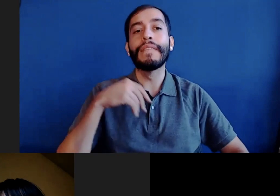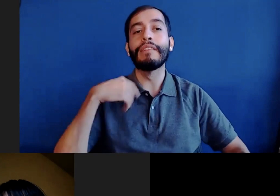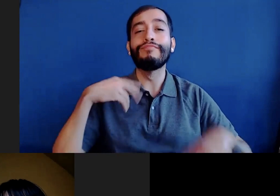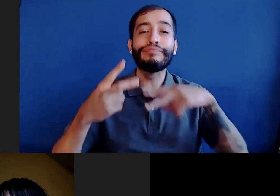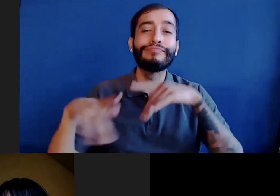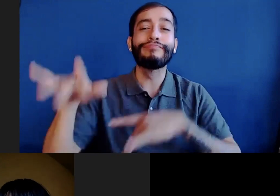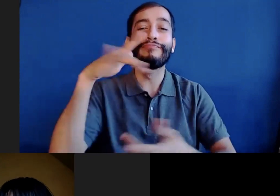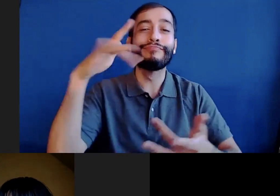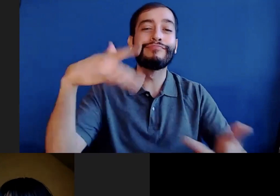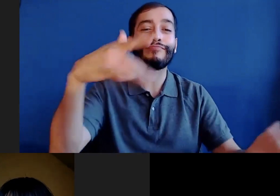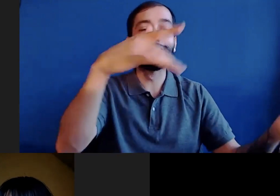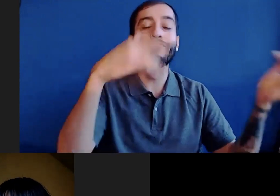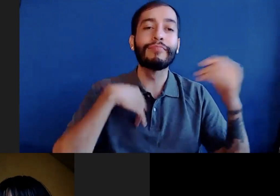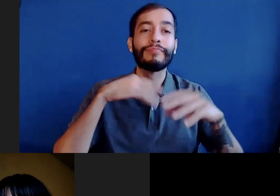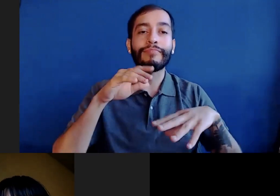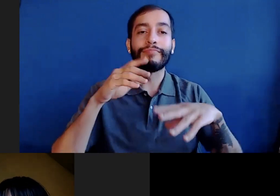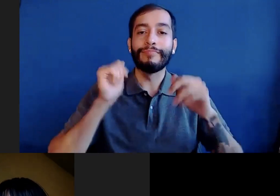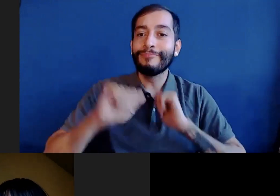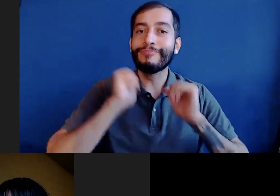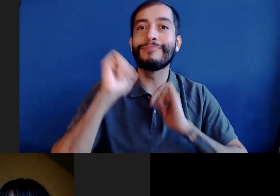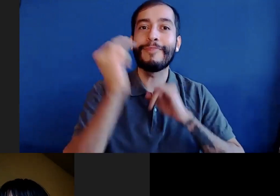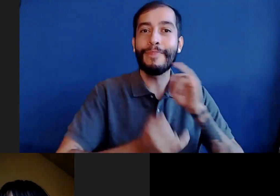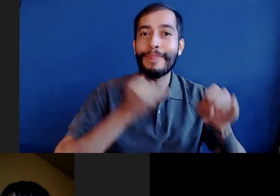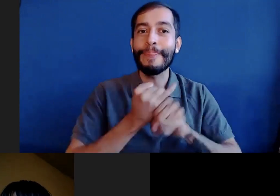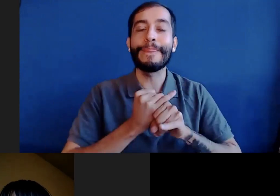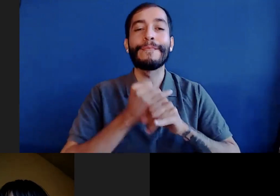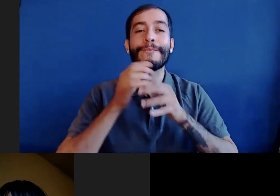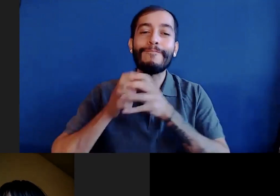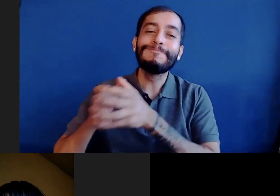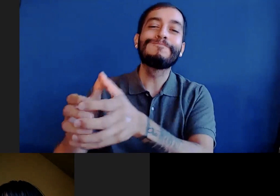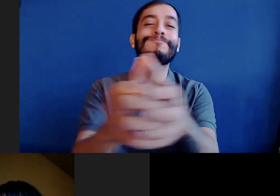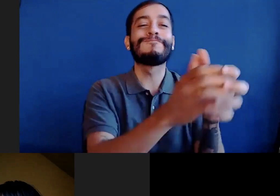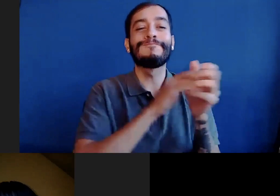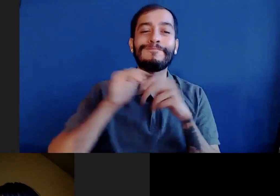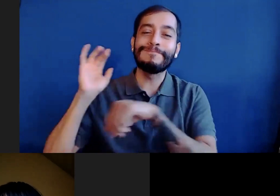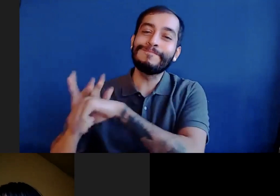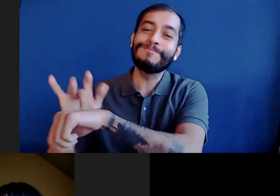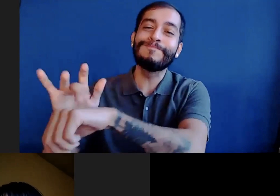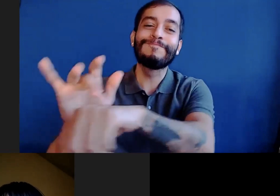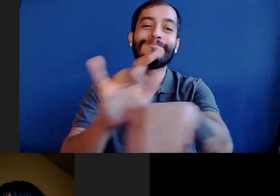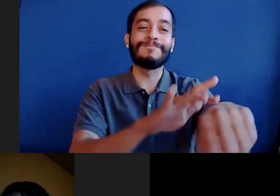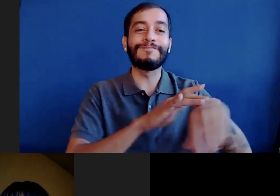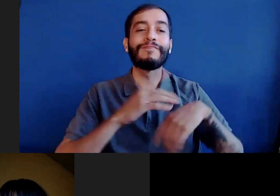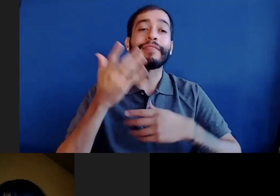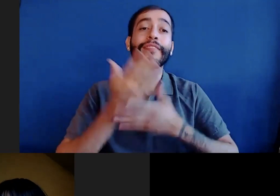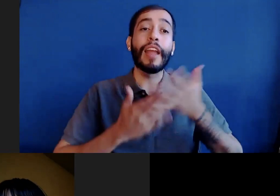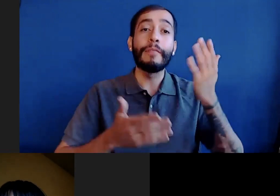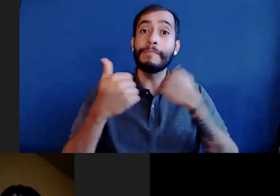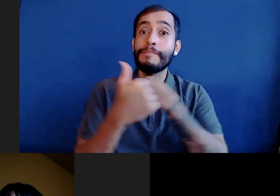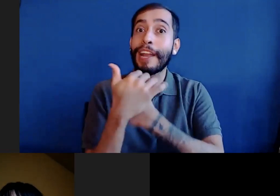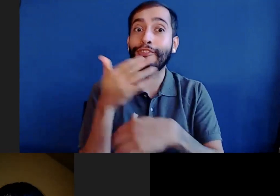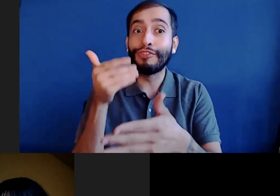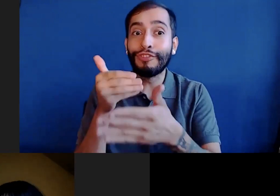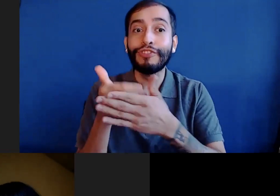performers. So we went to all kinds of different cities, beach cities and kind of mountain cities. And we went to Ha Long Bay, which is